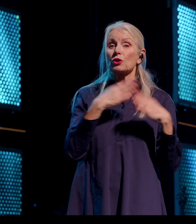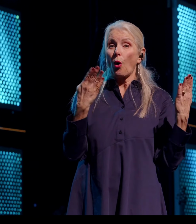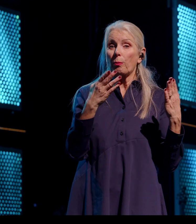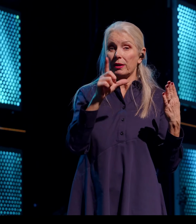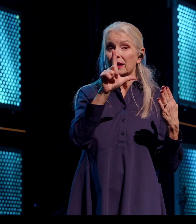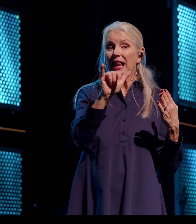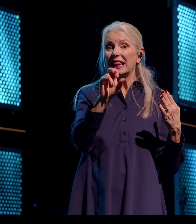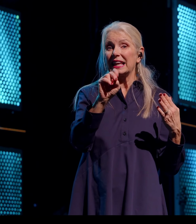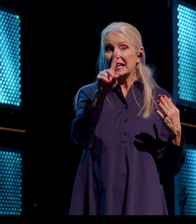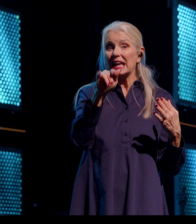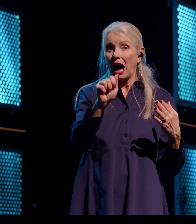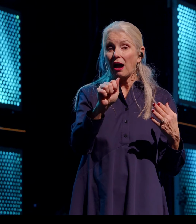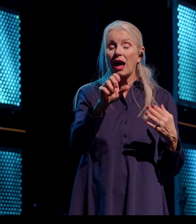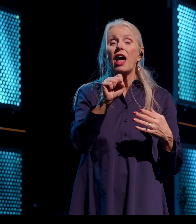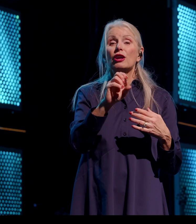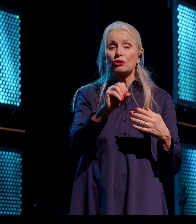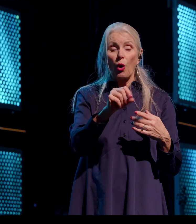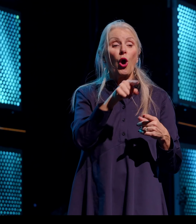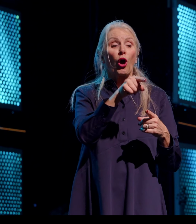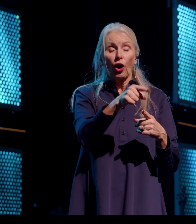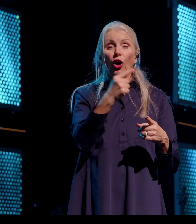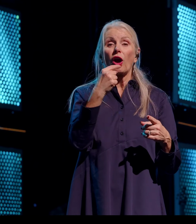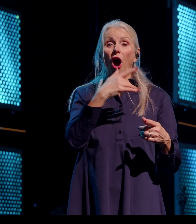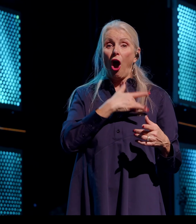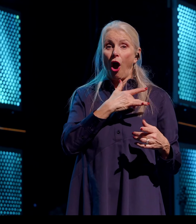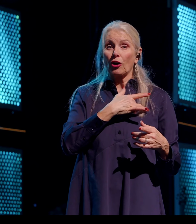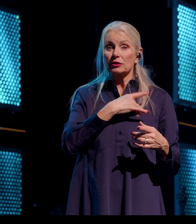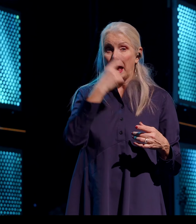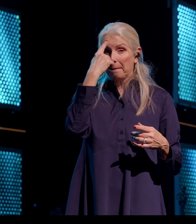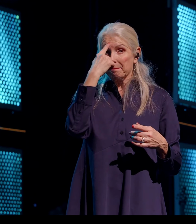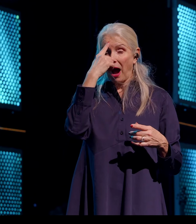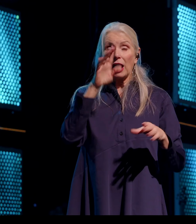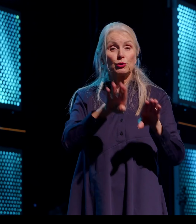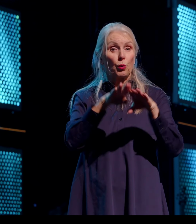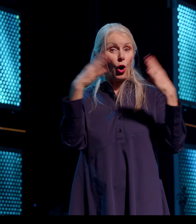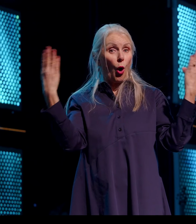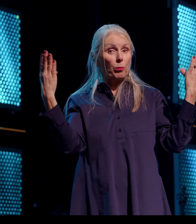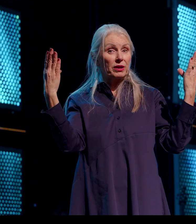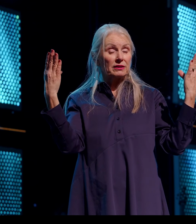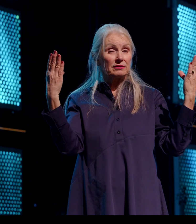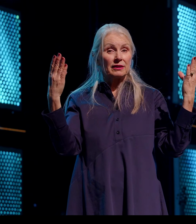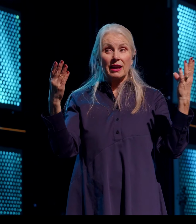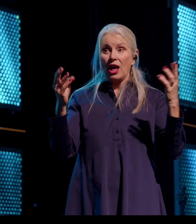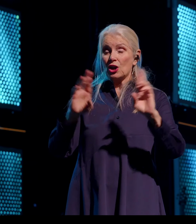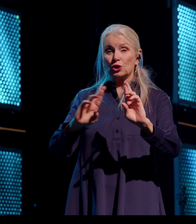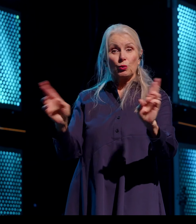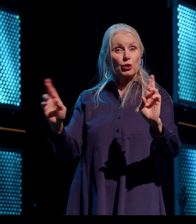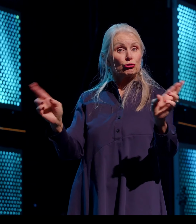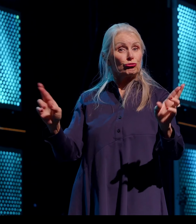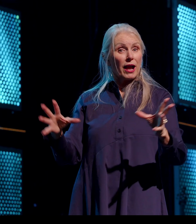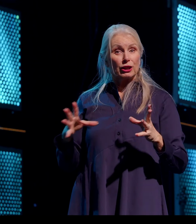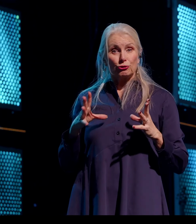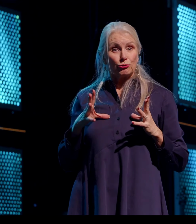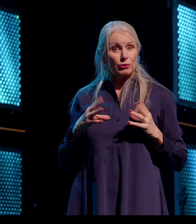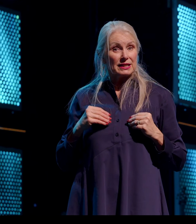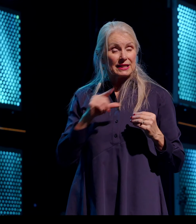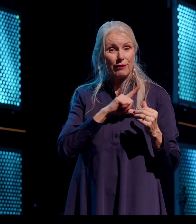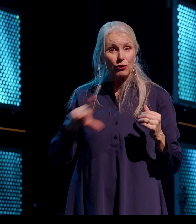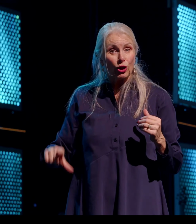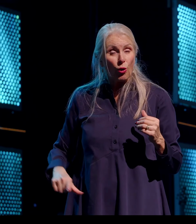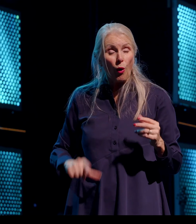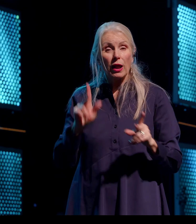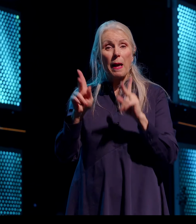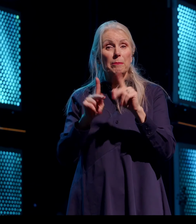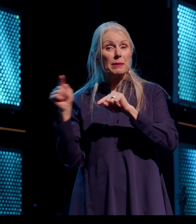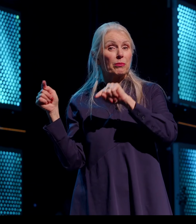and mind to hear, and the church started meeting in her home. This woman was ready to receive the Lord. God